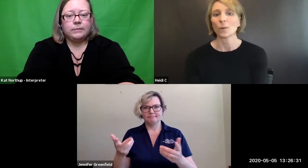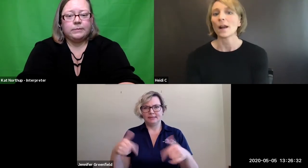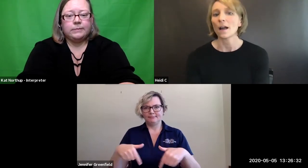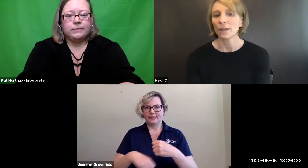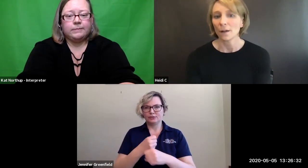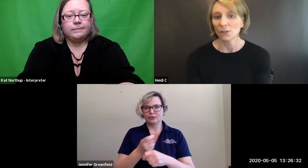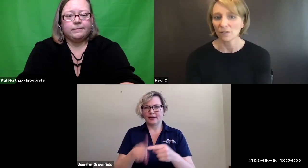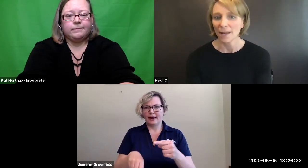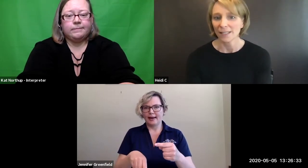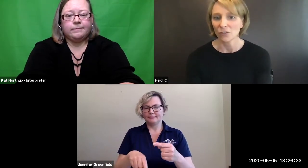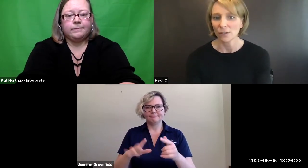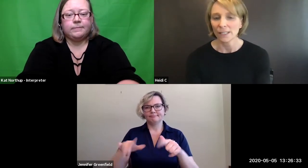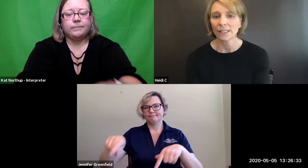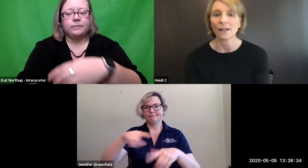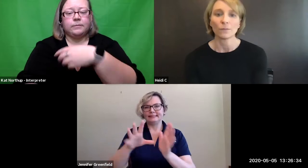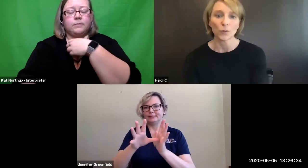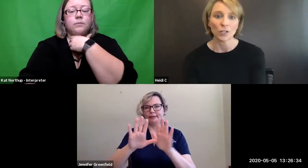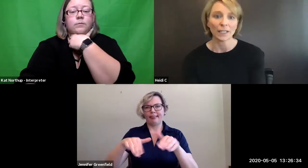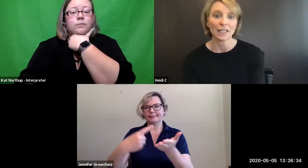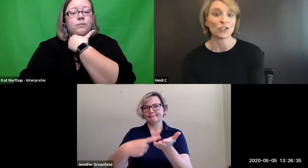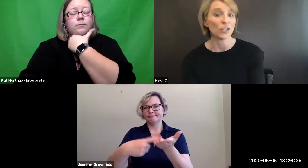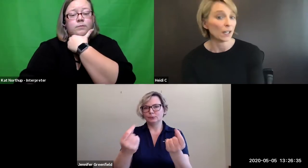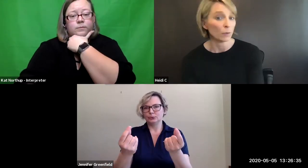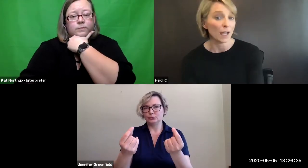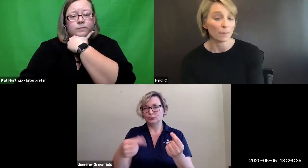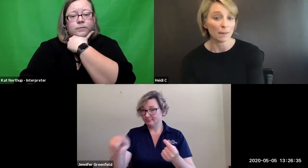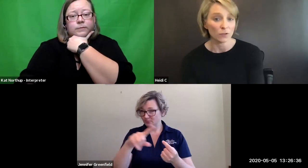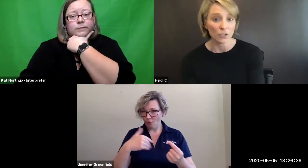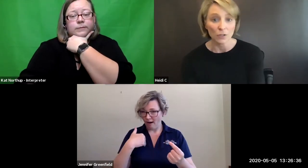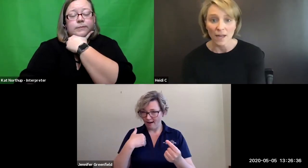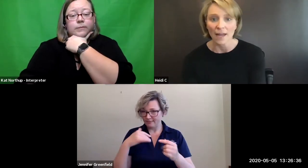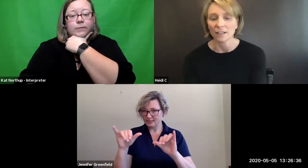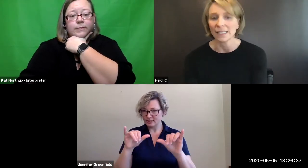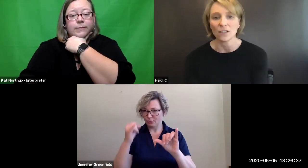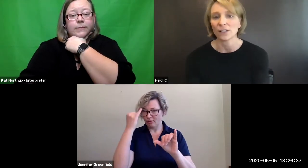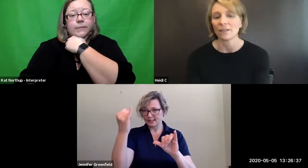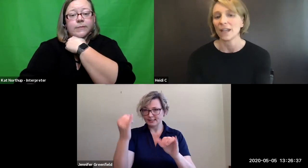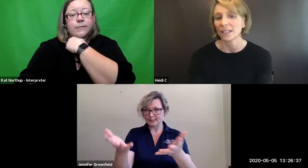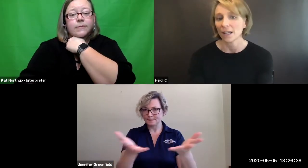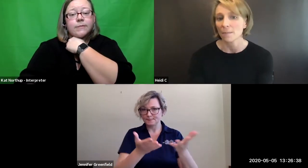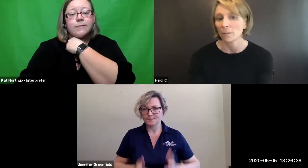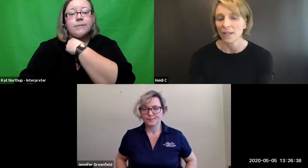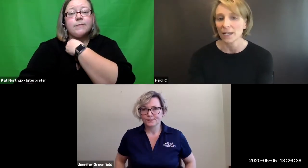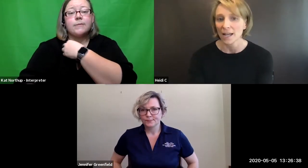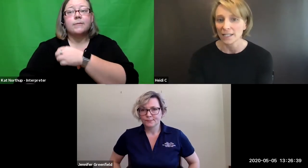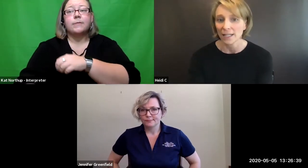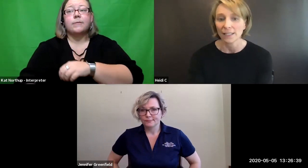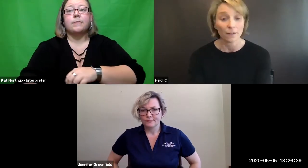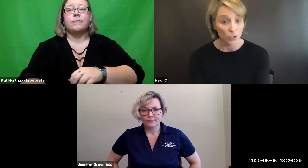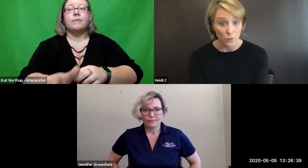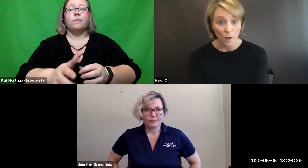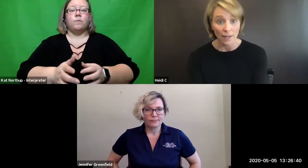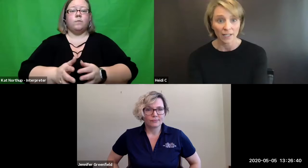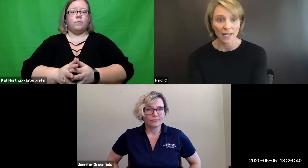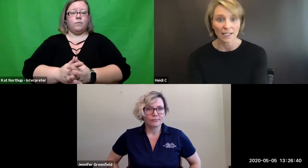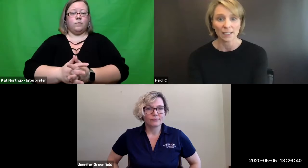just right off the coast of Massachusetts. Unfortunately, this year we'll not be able to do that, and our seniors have yet to come up with any ideas. Do